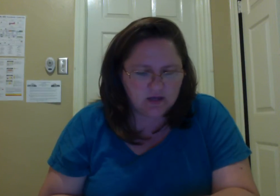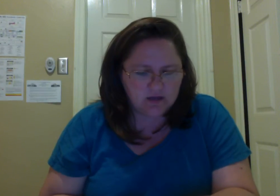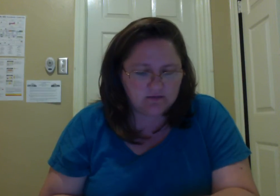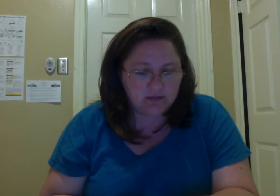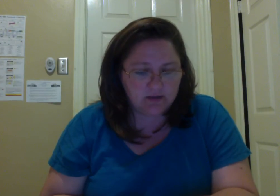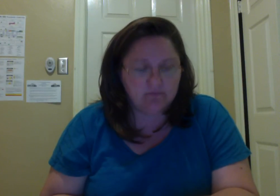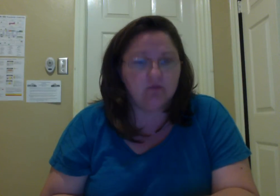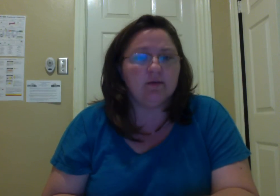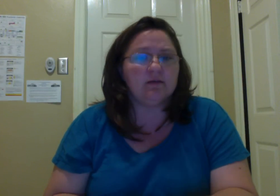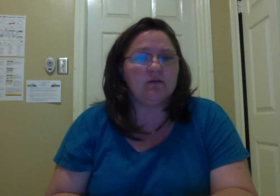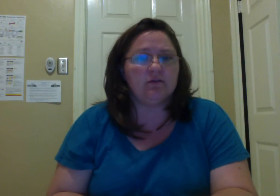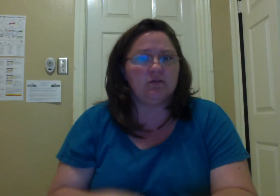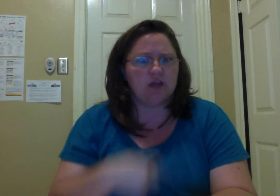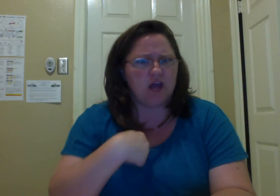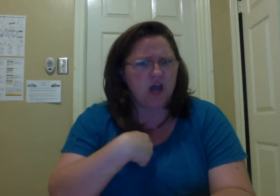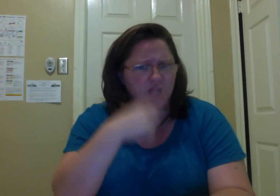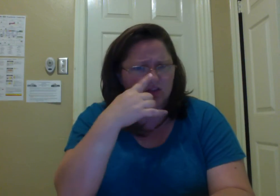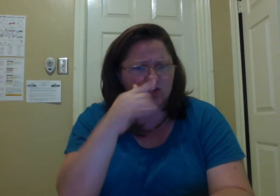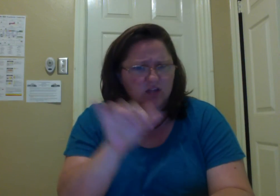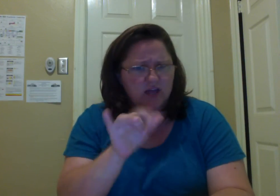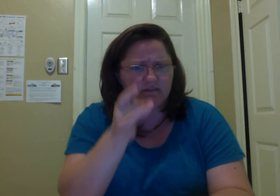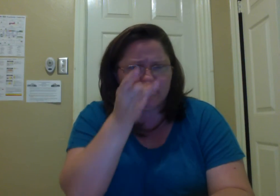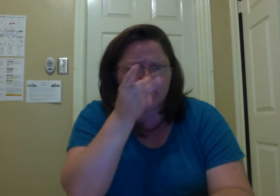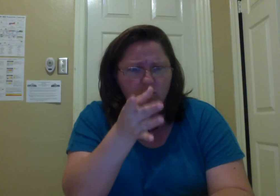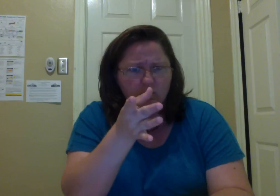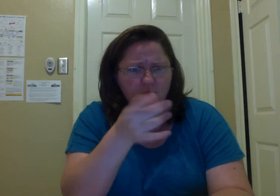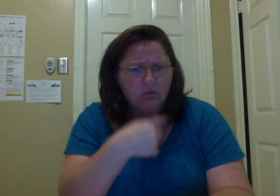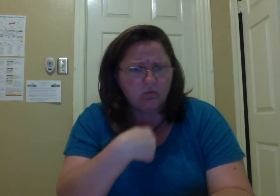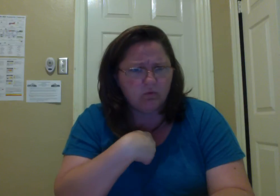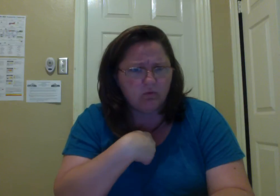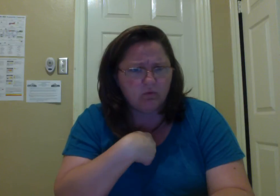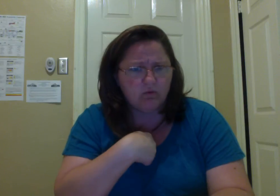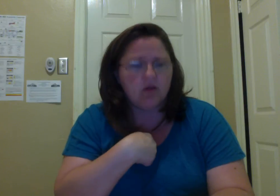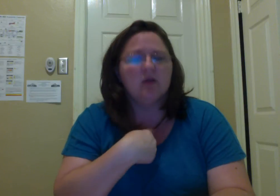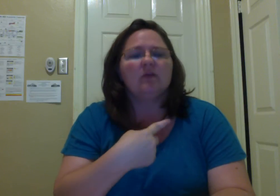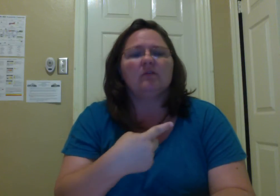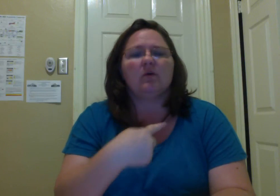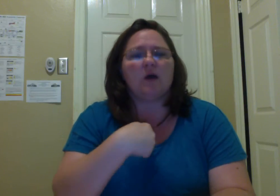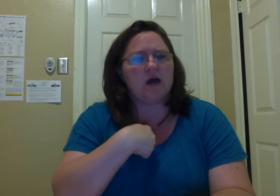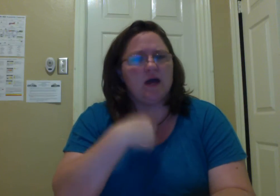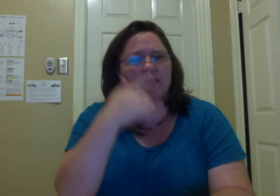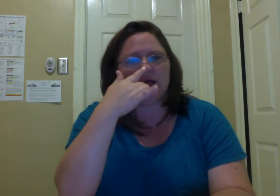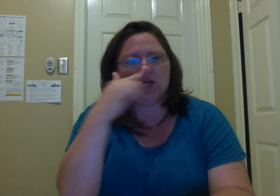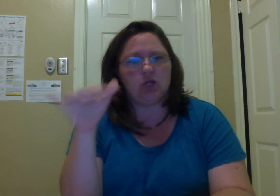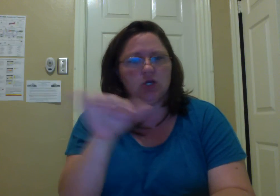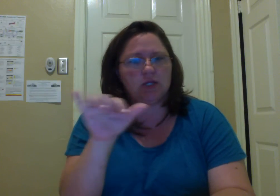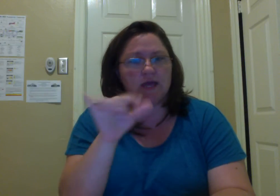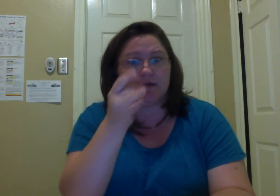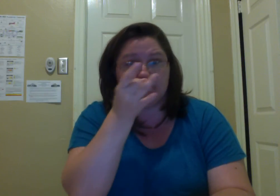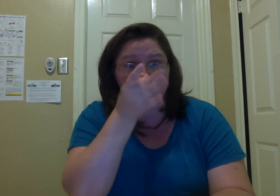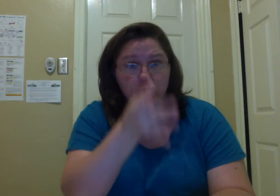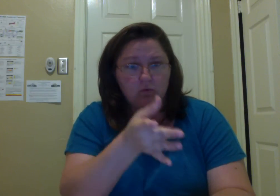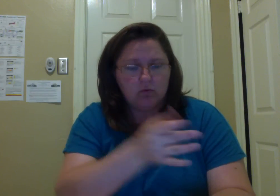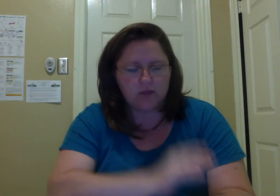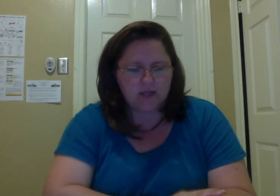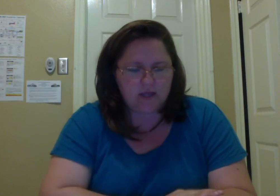did I make a fool of myself? And you say, I look like fool. So I look like fool. And